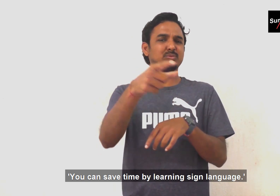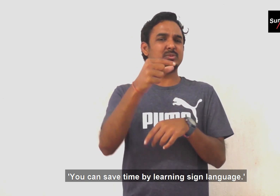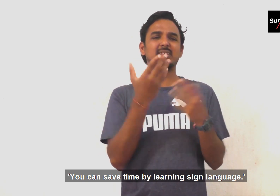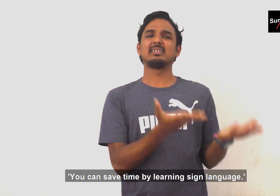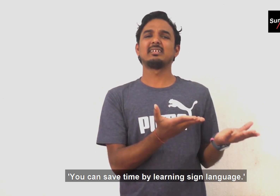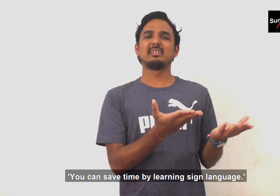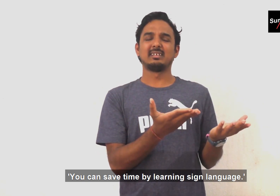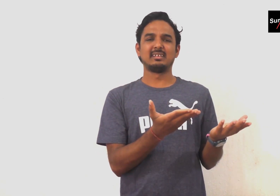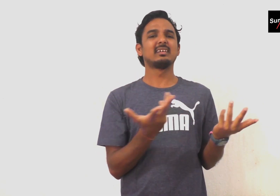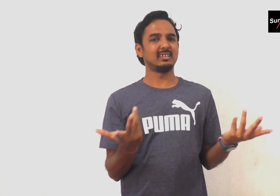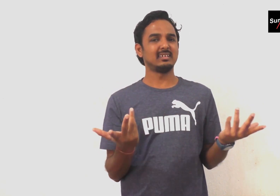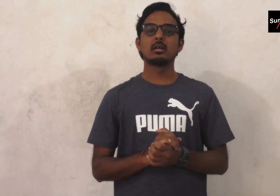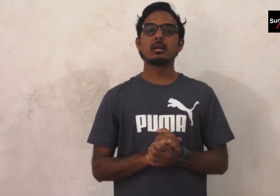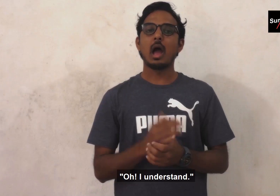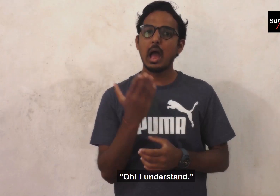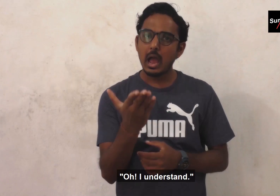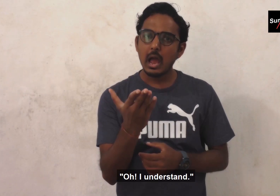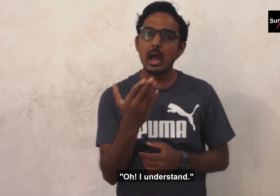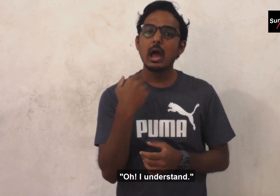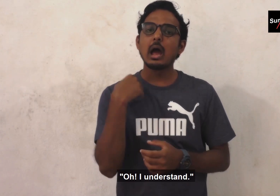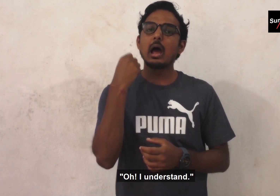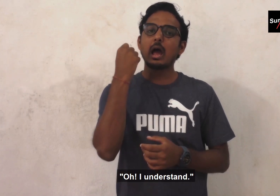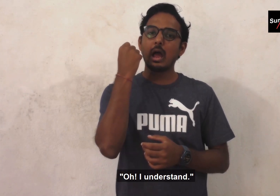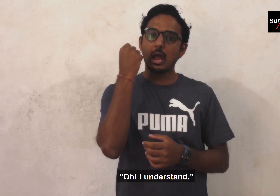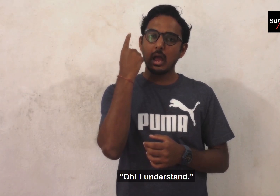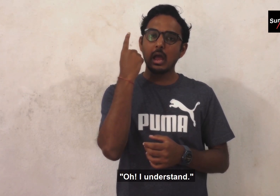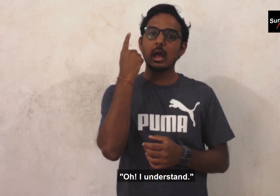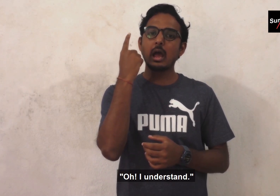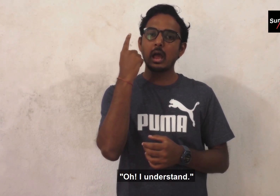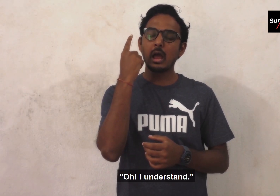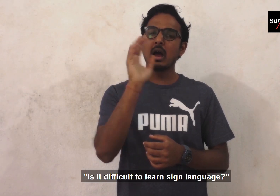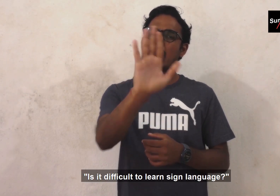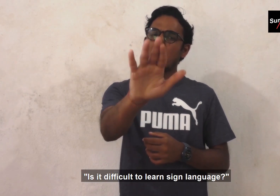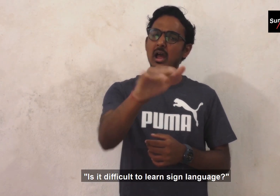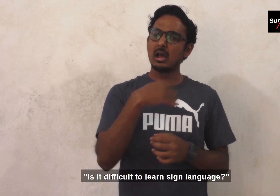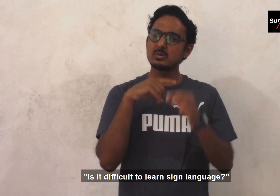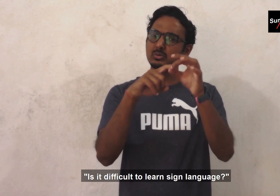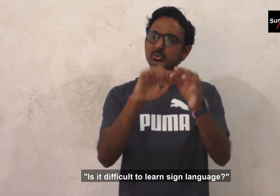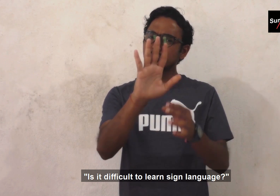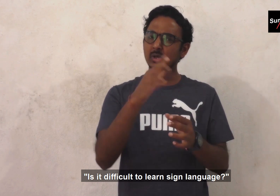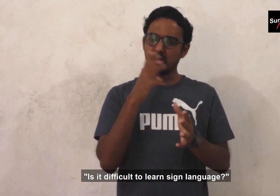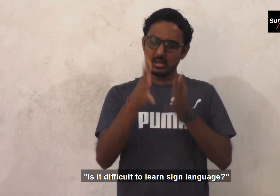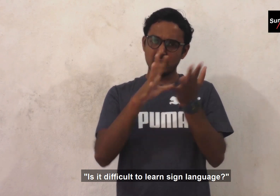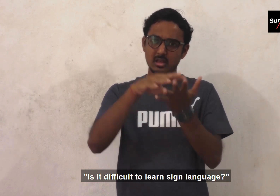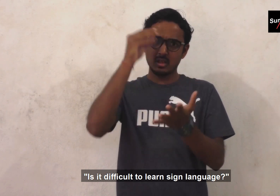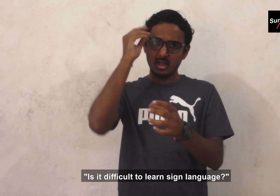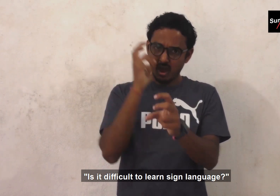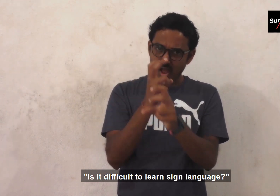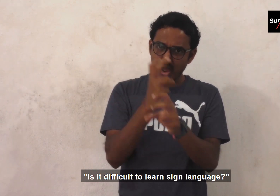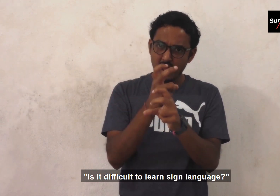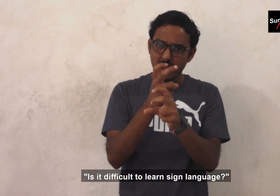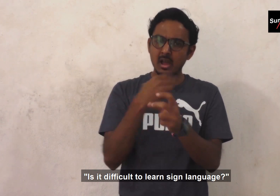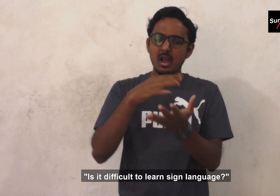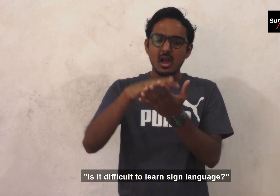language. Oh, I understand. Is it difficult to learn sign language?